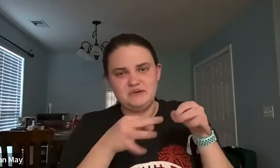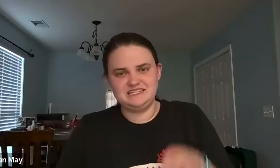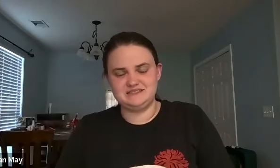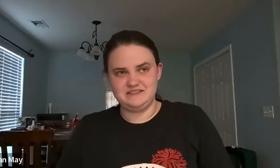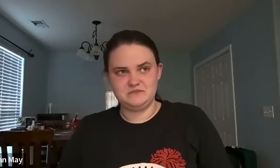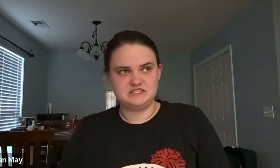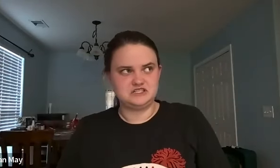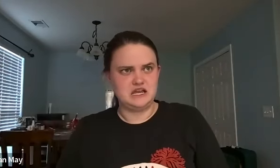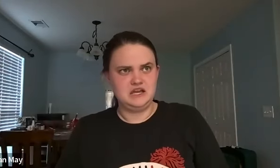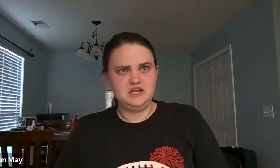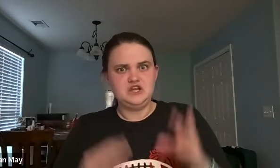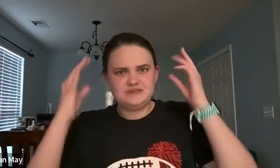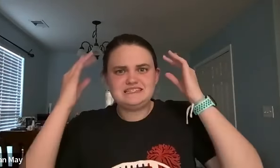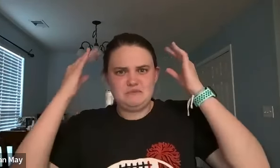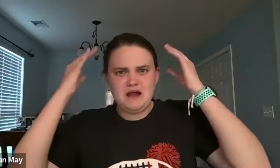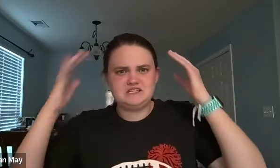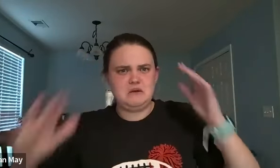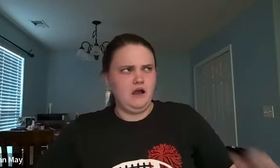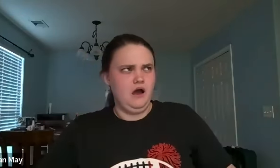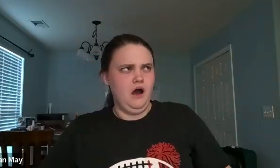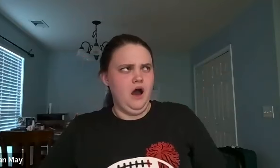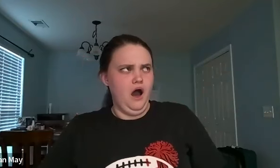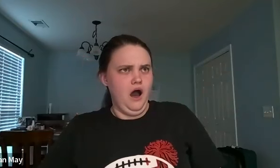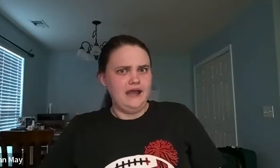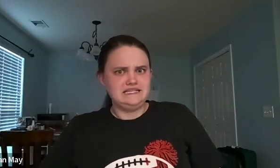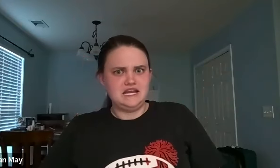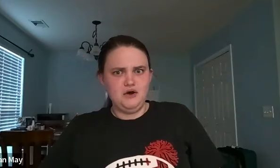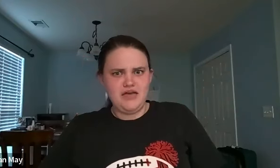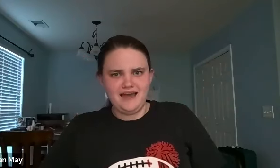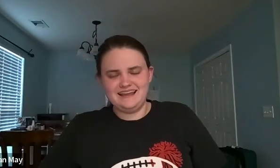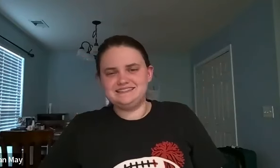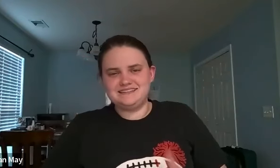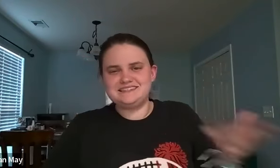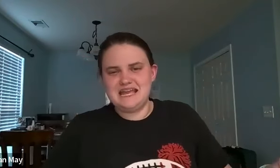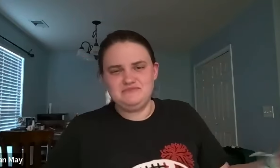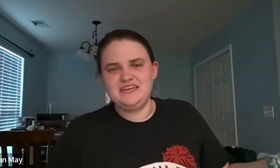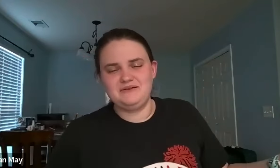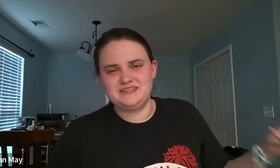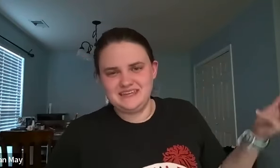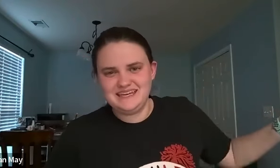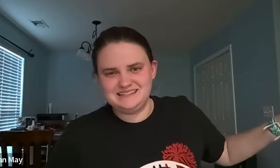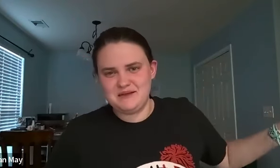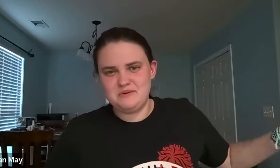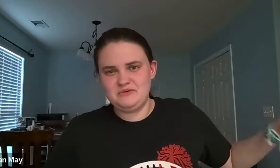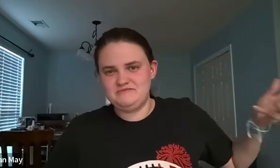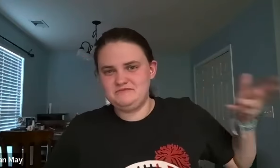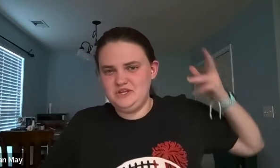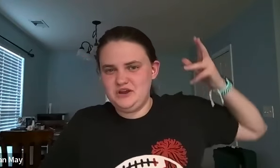explaining it to them, because they're just like, you can see their minds going, I didn't know that. And it's like the same thing with kids. I remember,